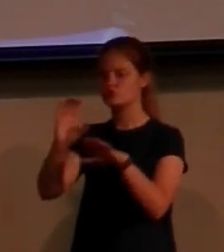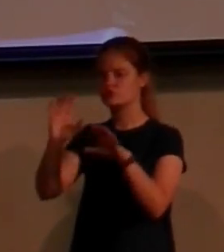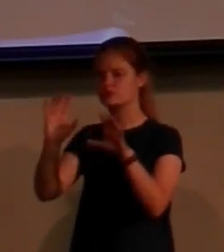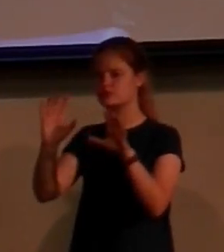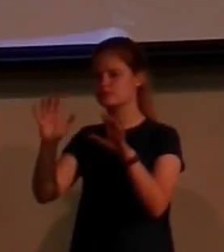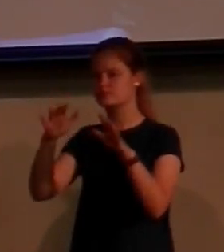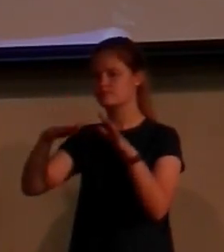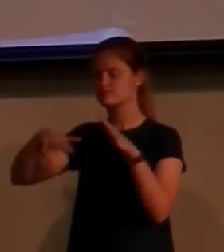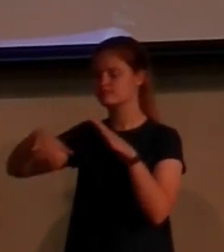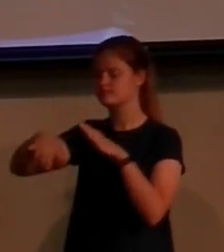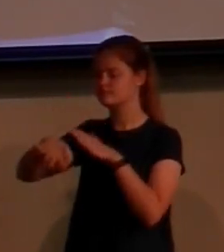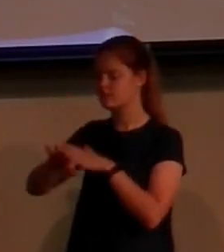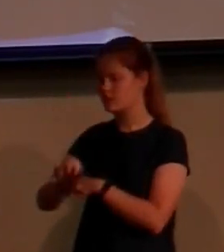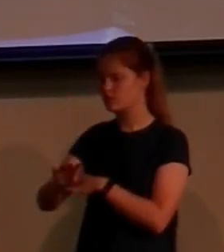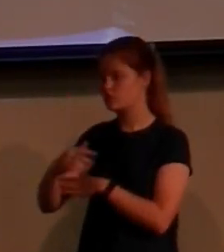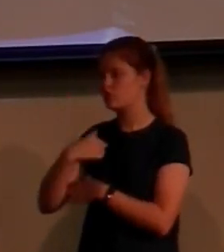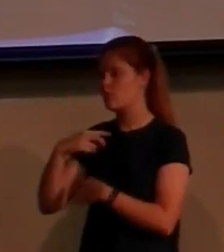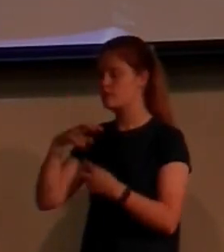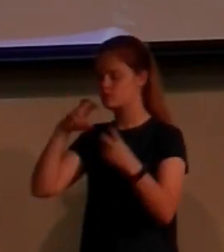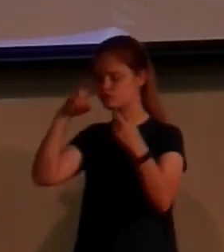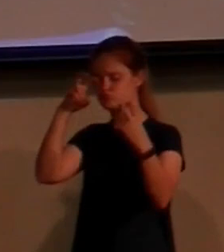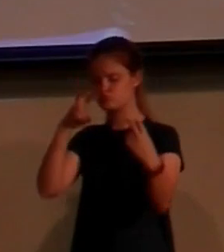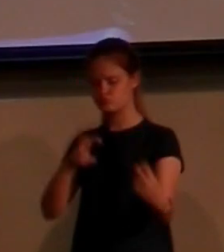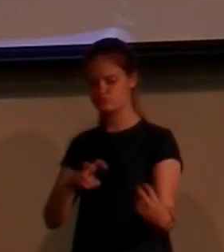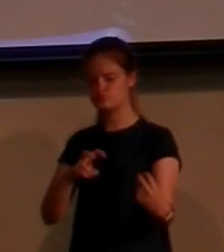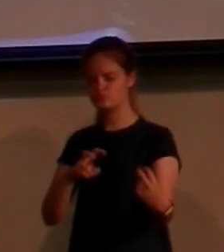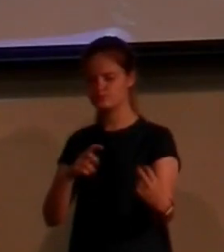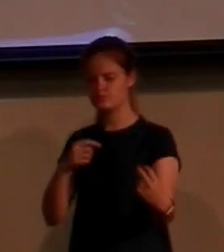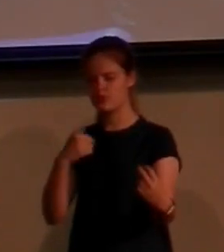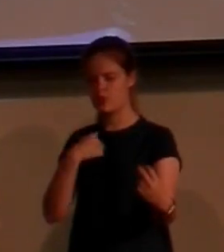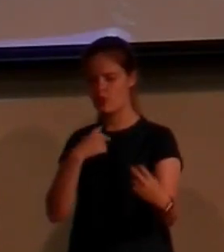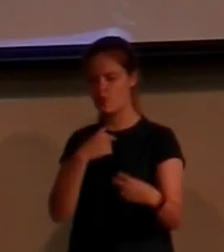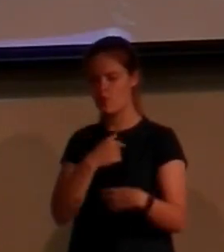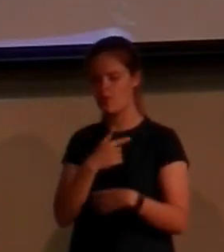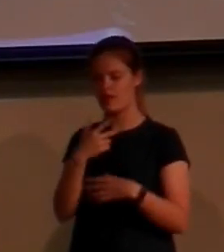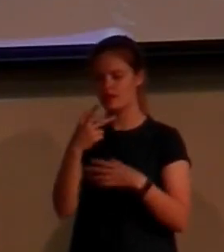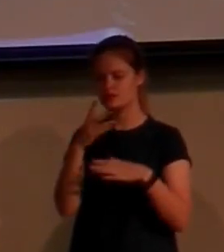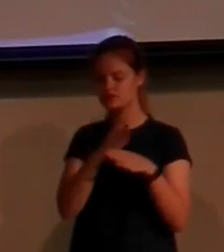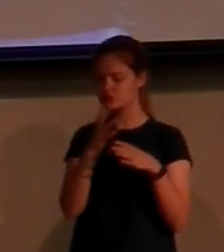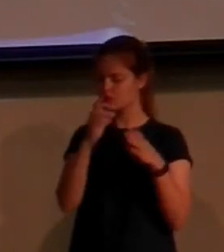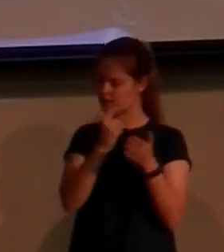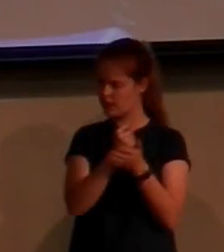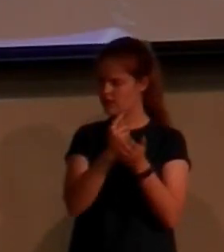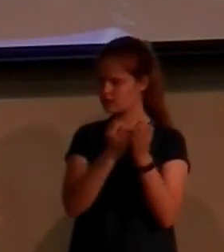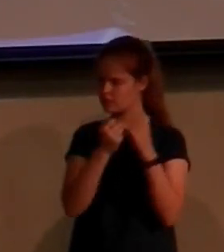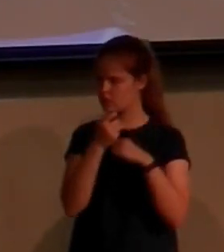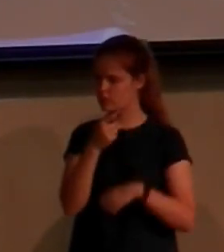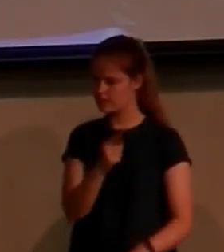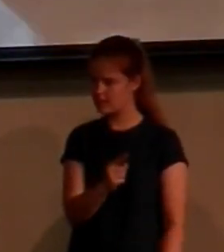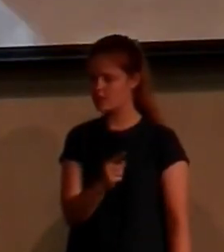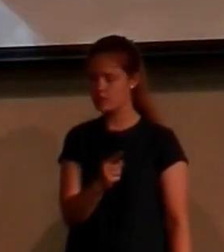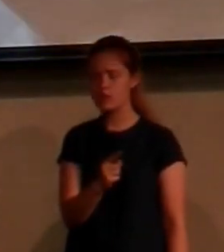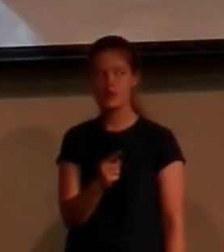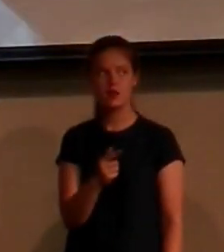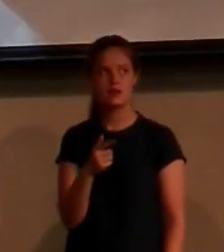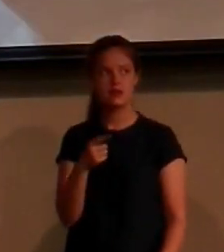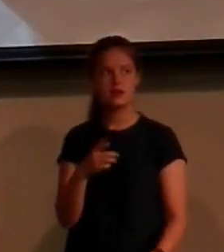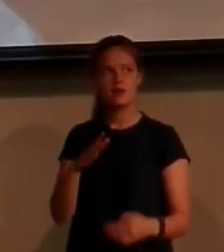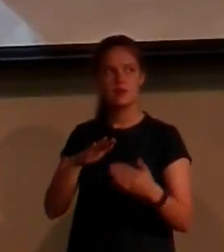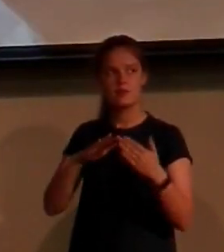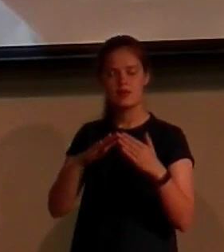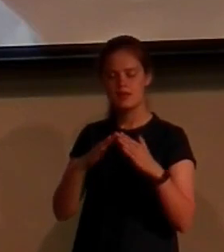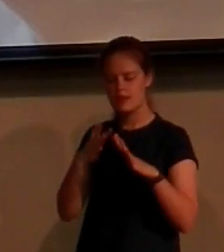we sat with Omar, we shared the gospel with him. He became